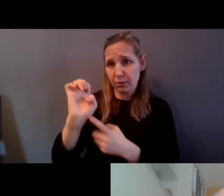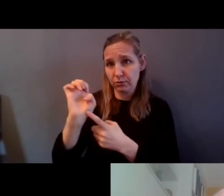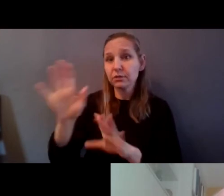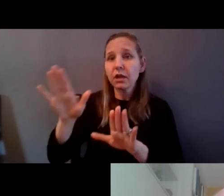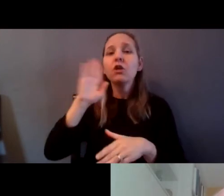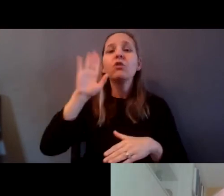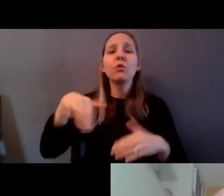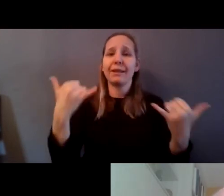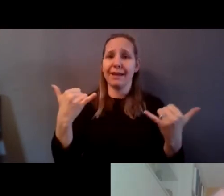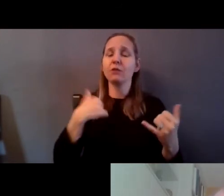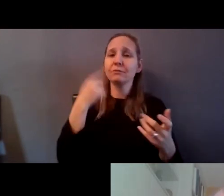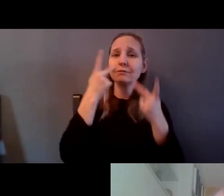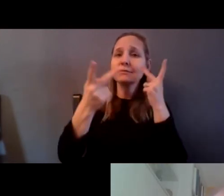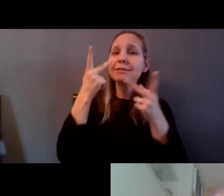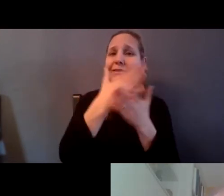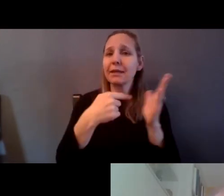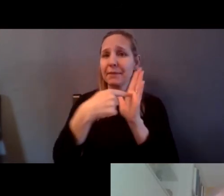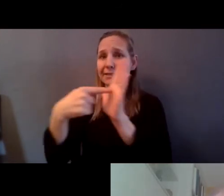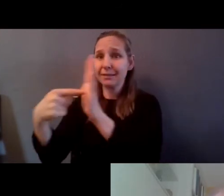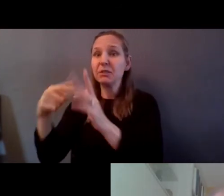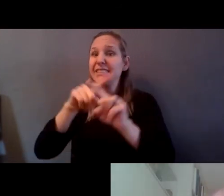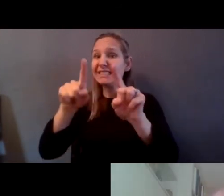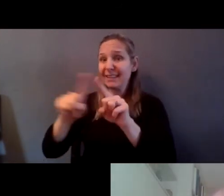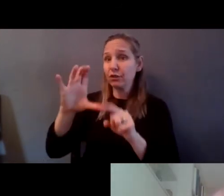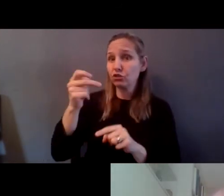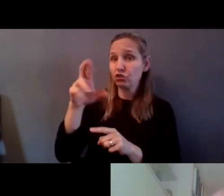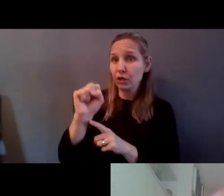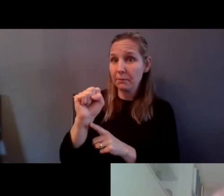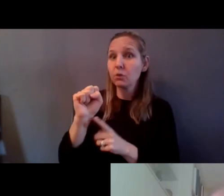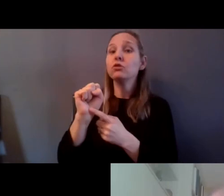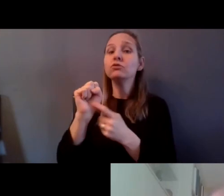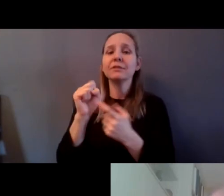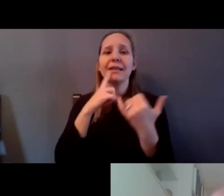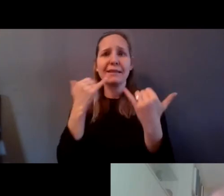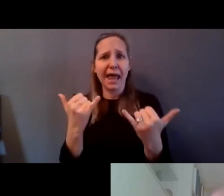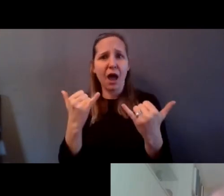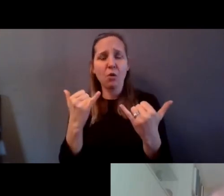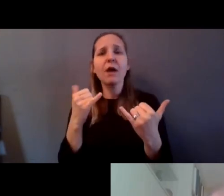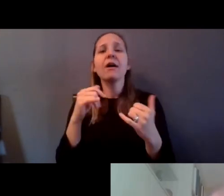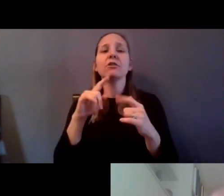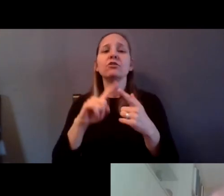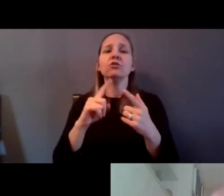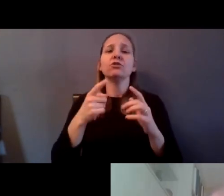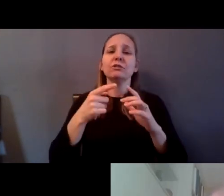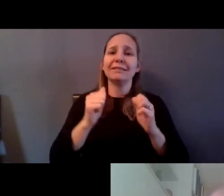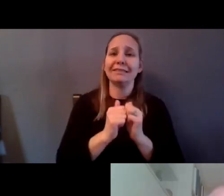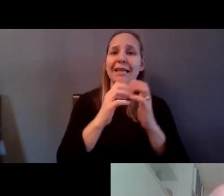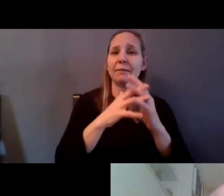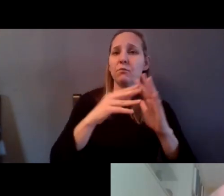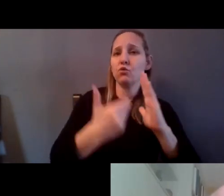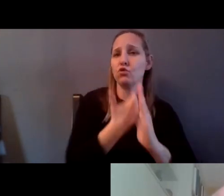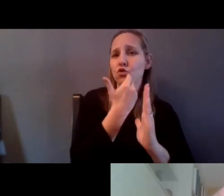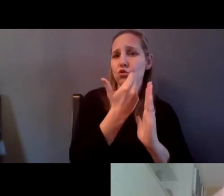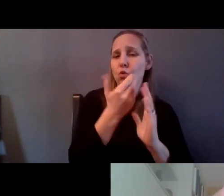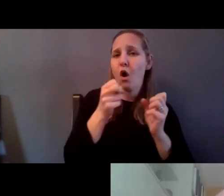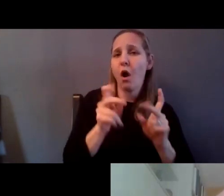this country of chambers beginning to be able to establish new means of engaging and bringing